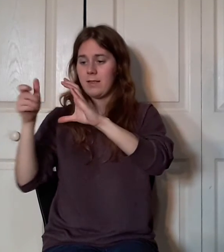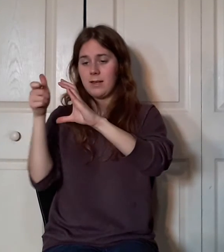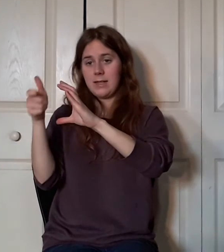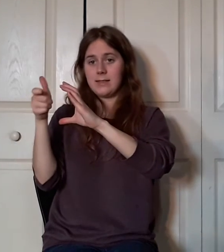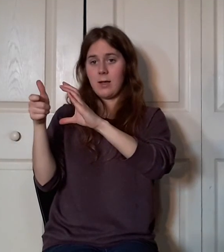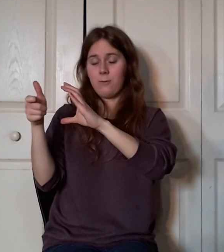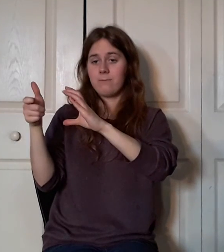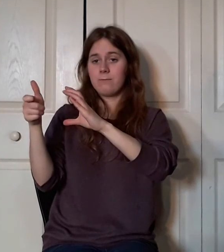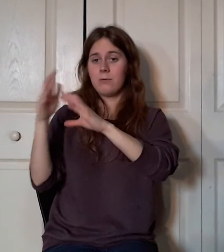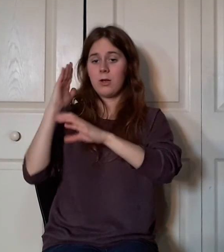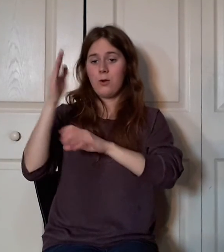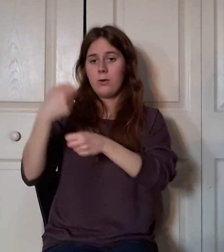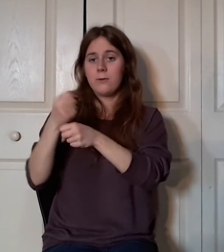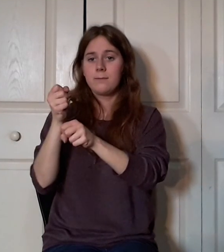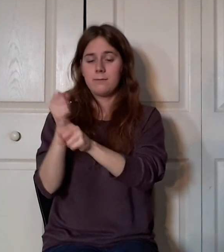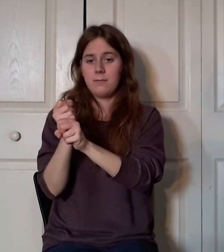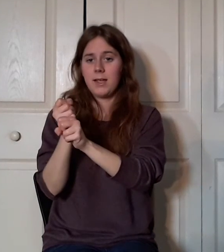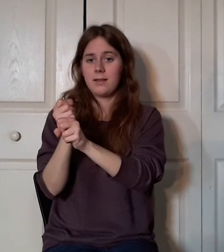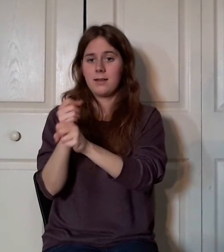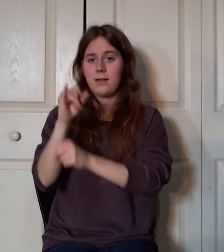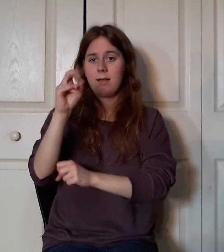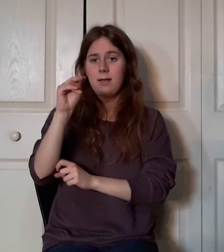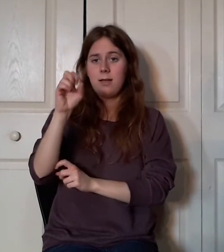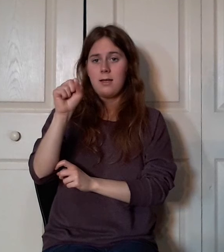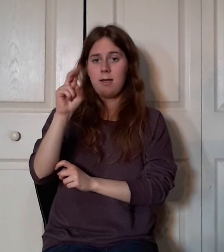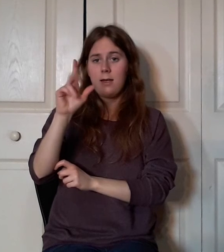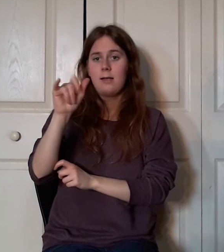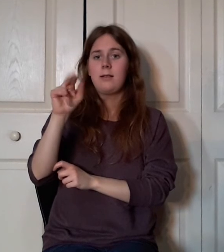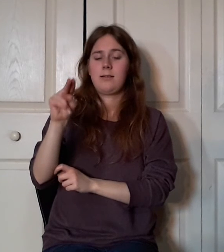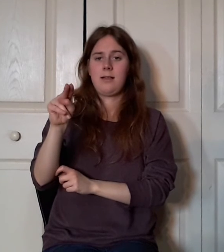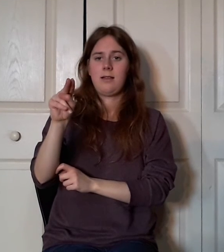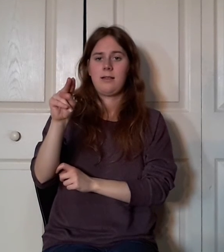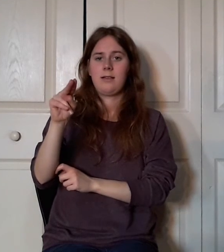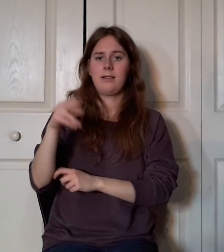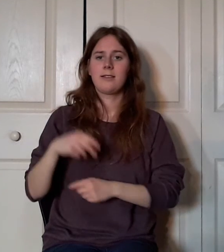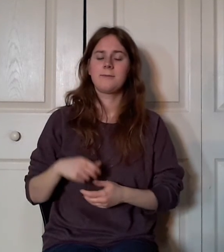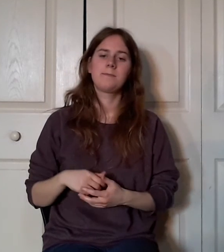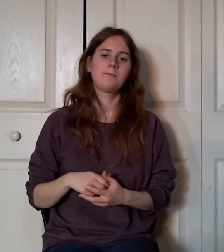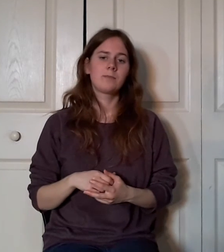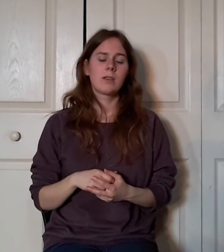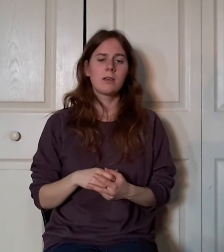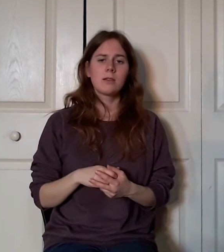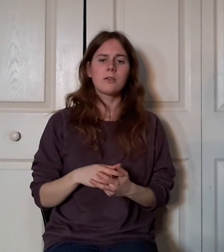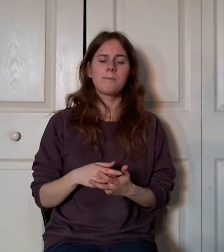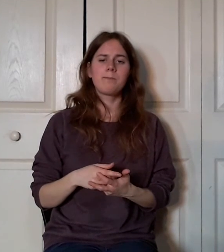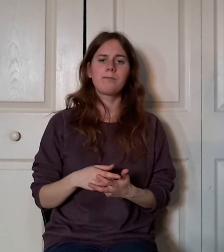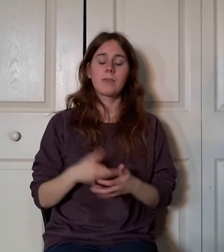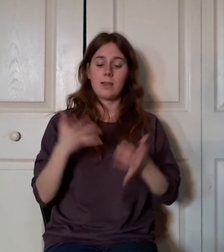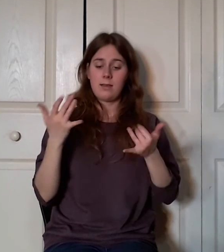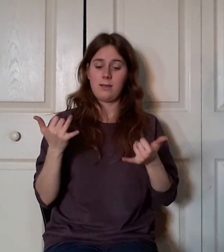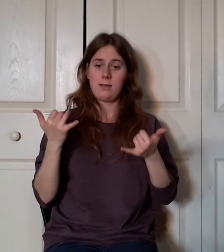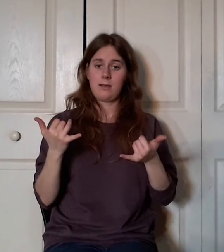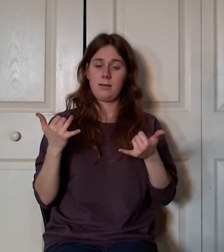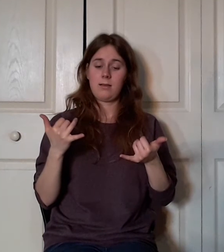harvested. That is a use of recombinant DNA. And so we really are going into an interesting period in humanity.